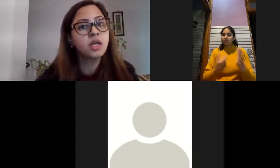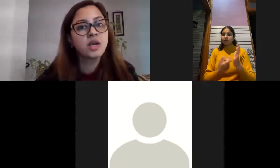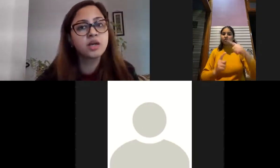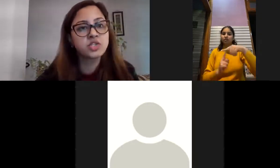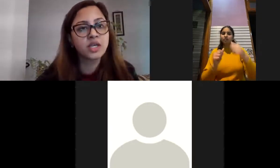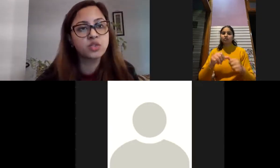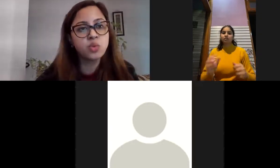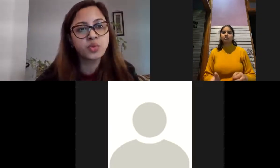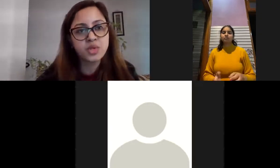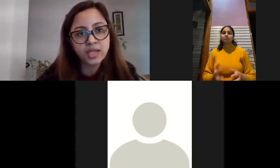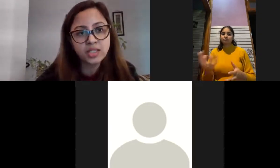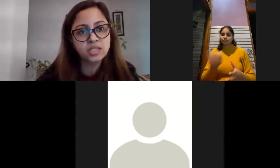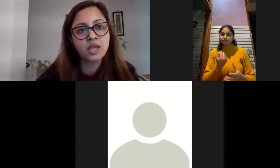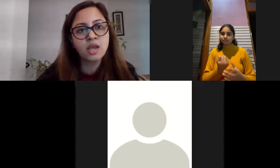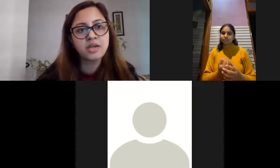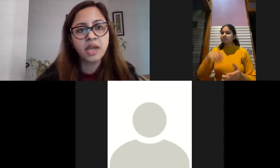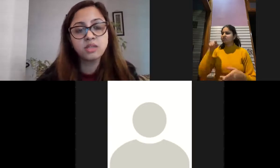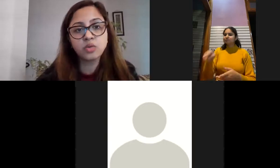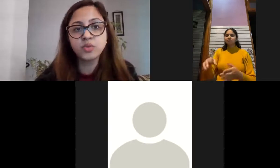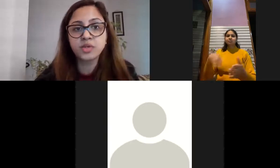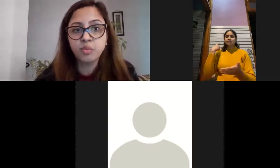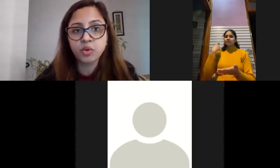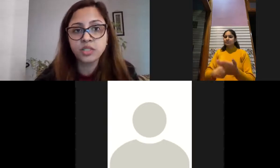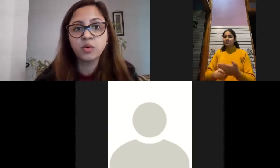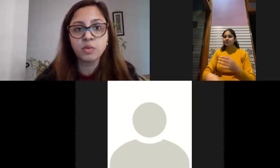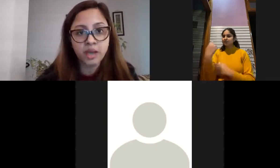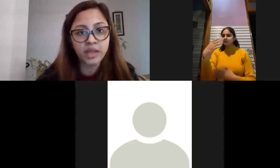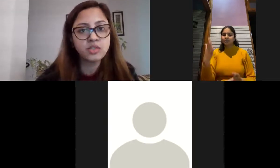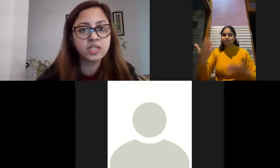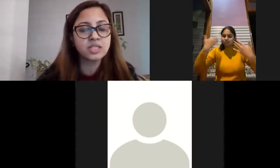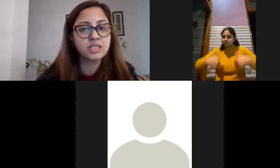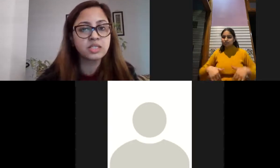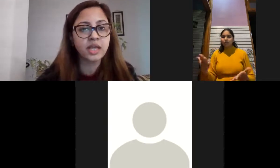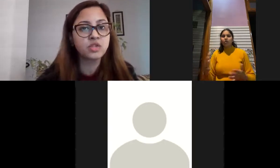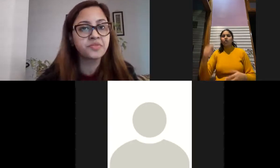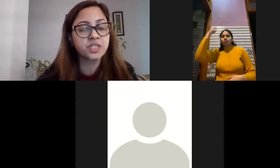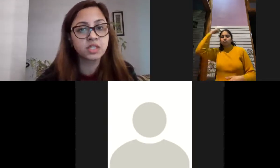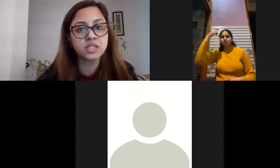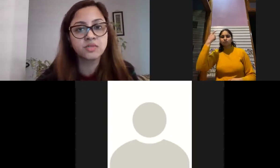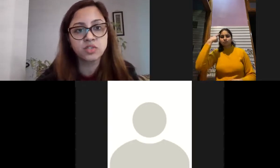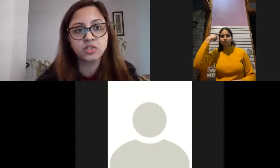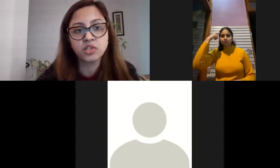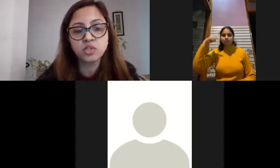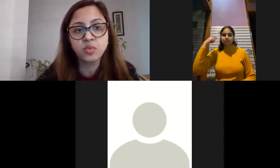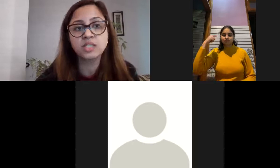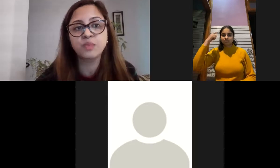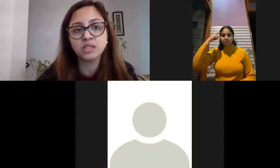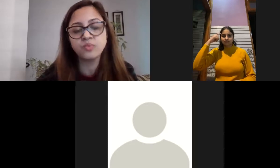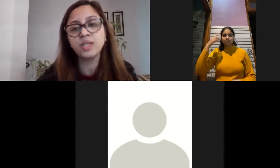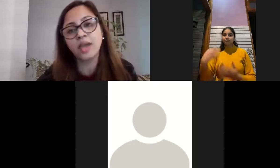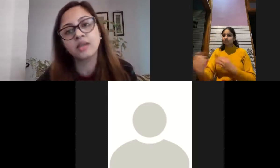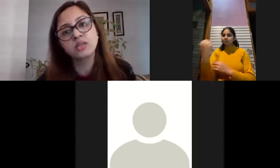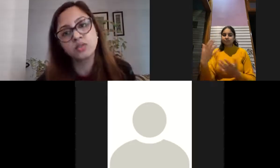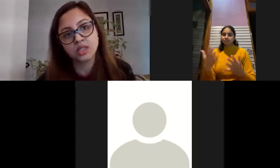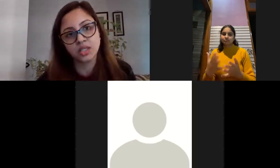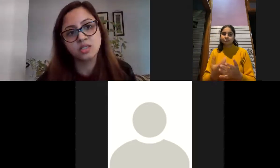end. She has no rights, neither over her body or mind. She is the site of discursive construction where